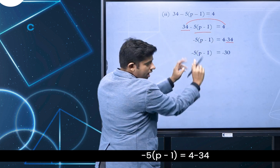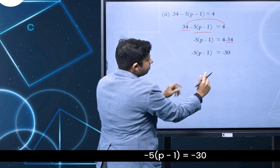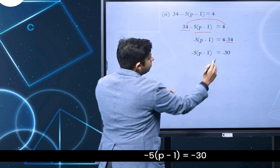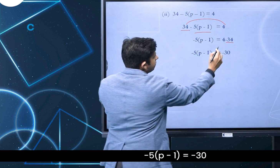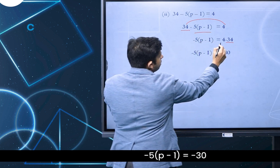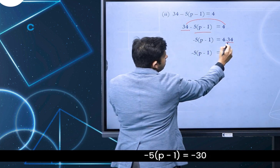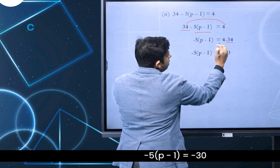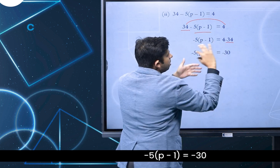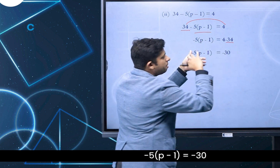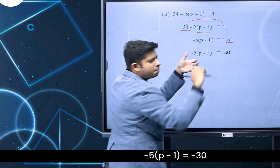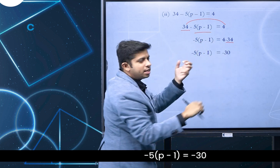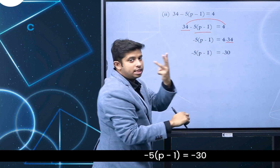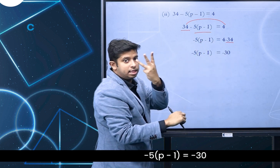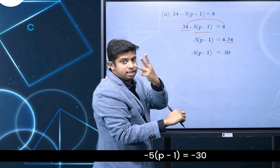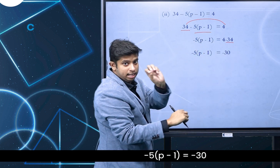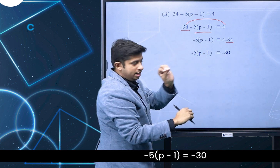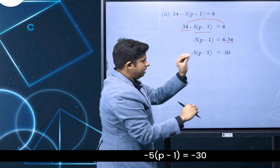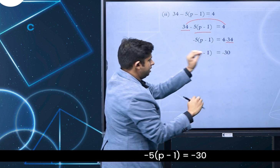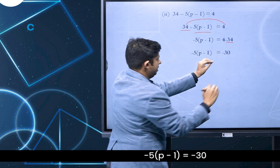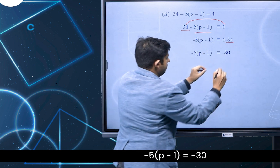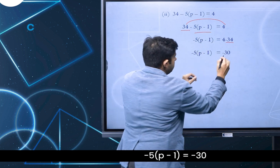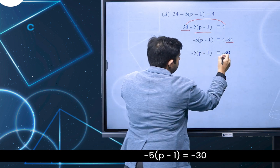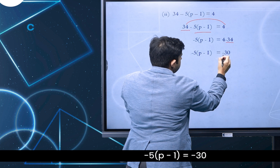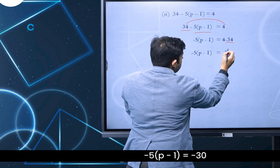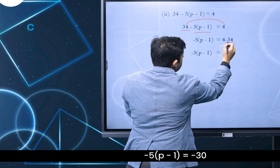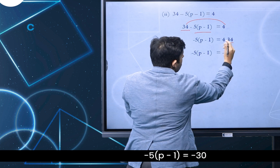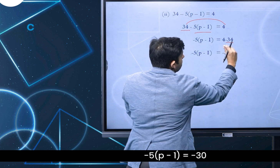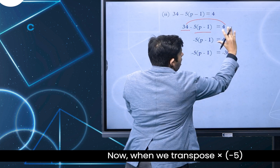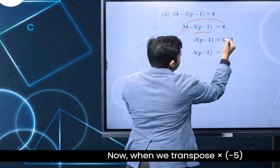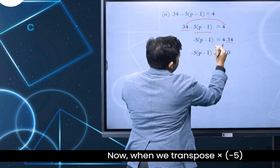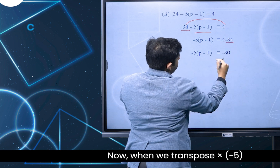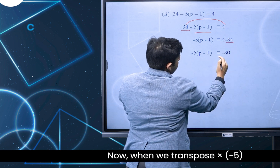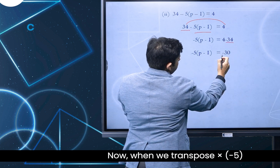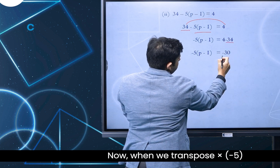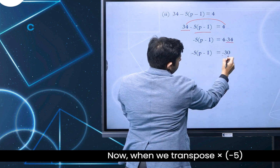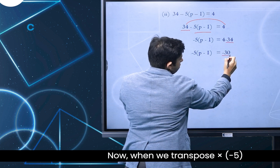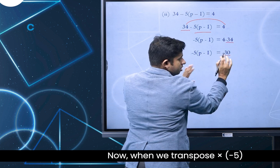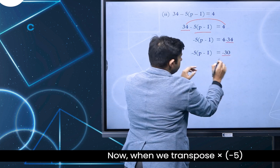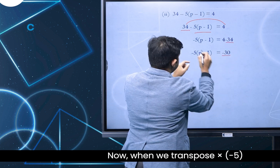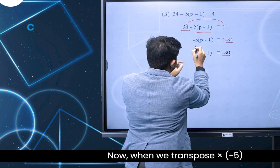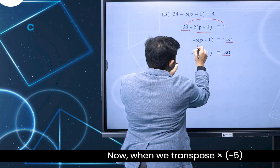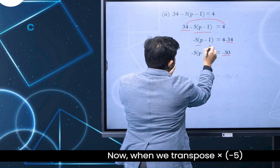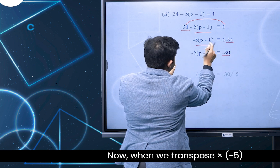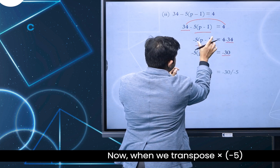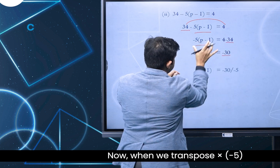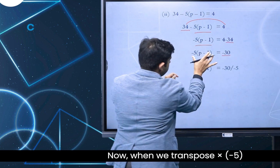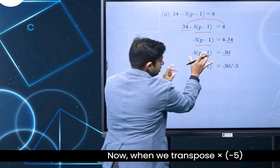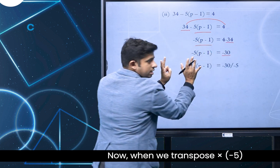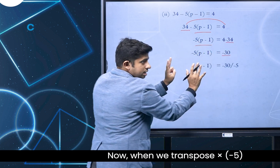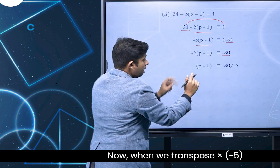Minus 5 of p minus 1 equals to minus 30. Now when we transpose multiple of minus 5, it